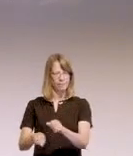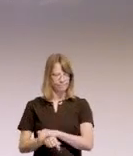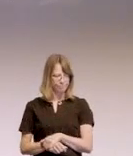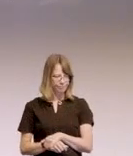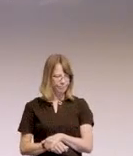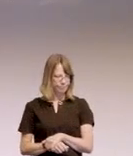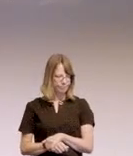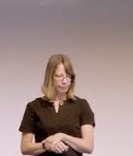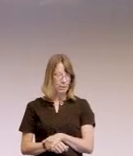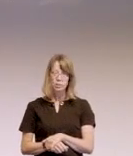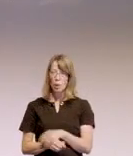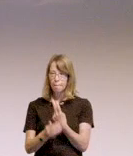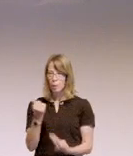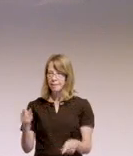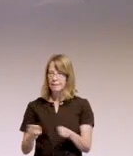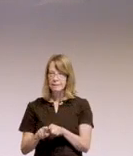Pete and Ryan are both 35.